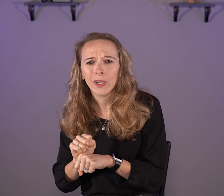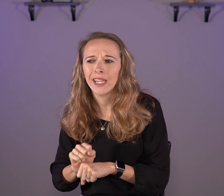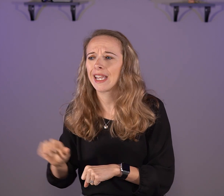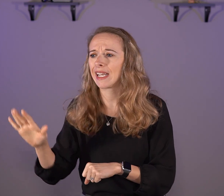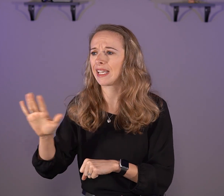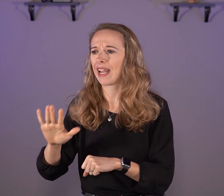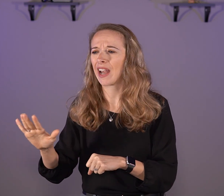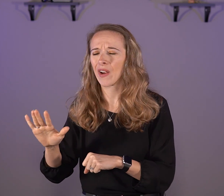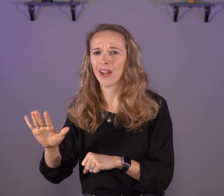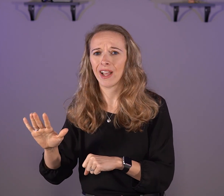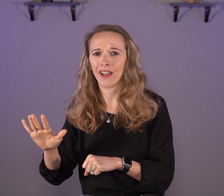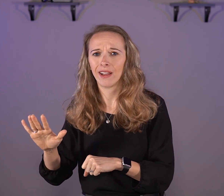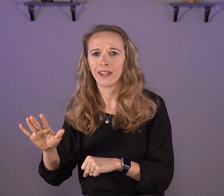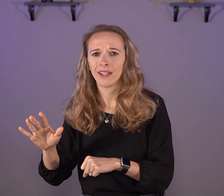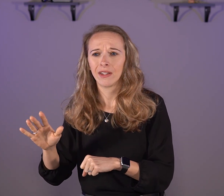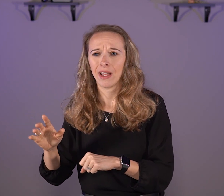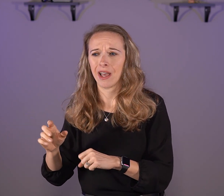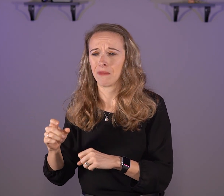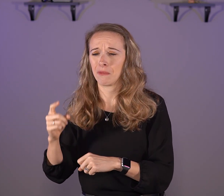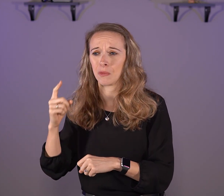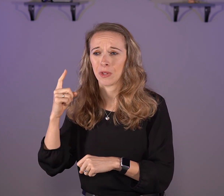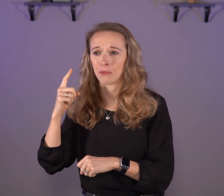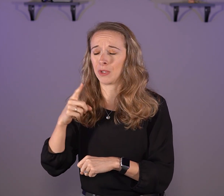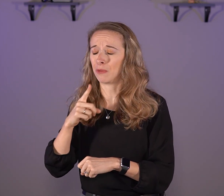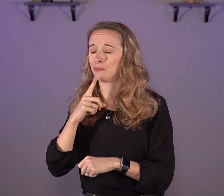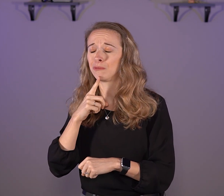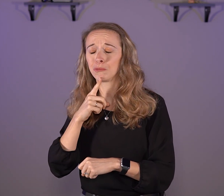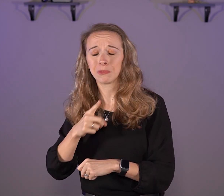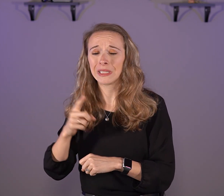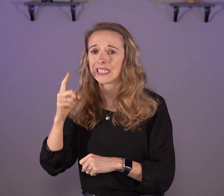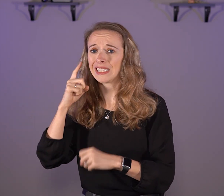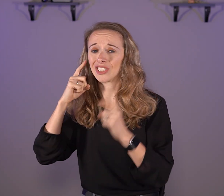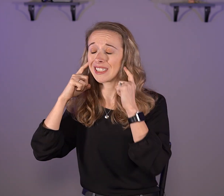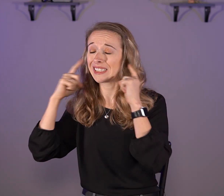working in an area with, really just